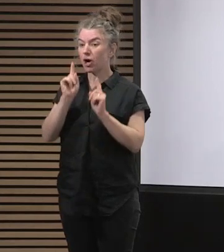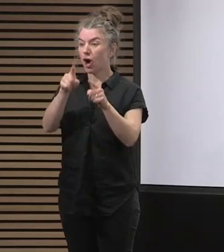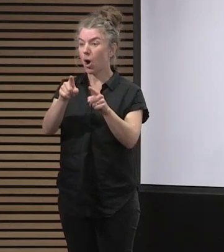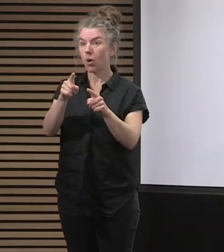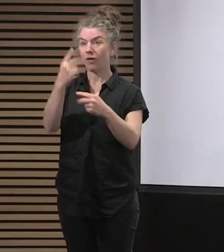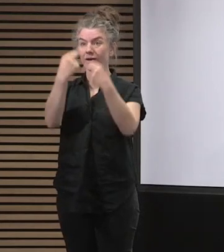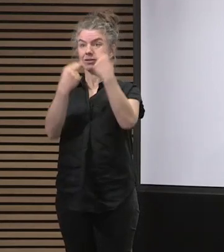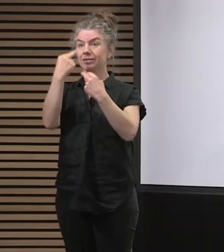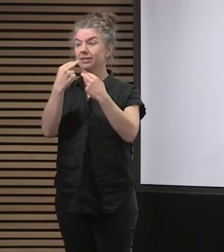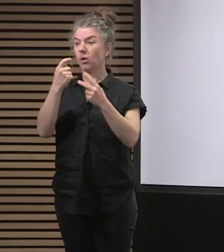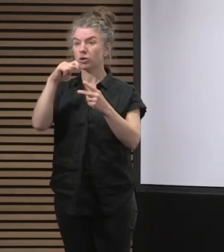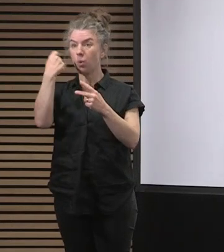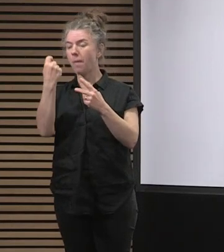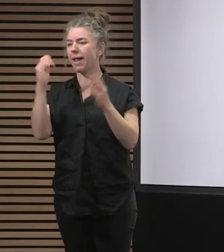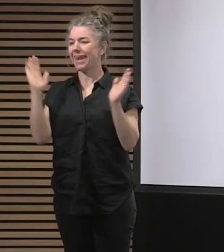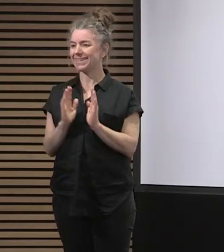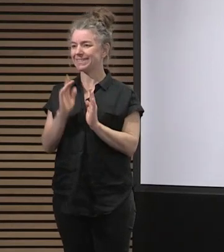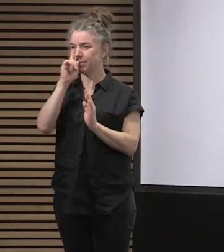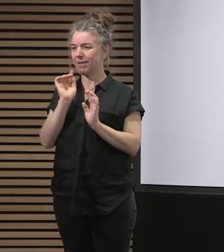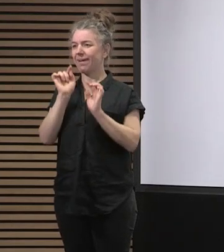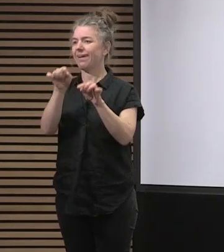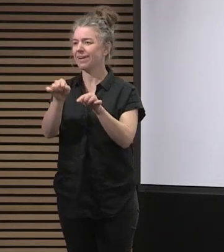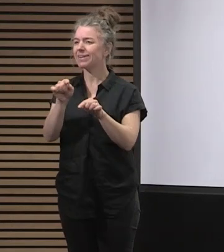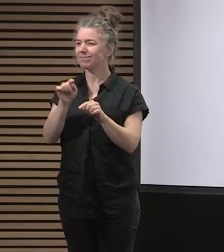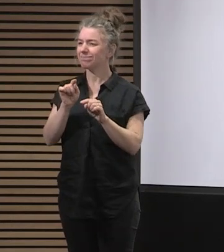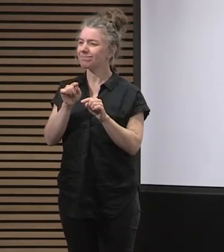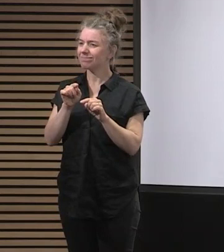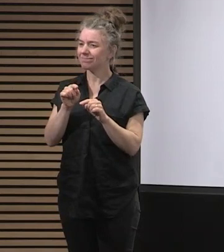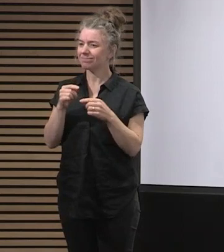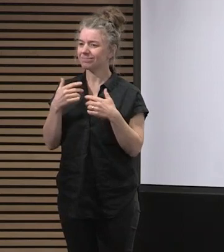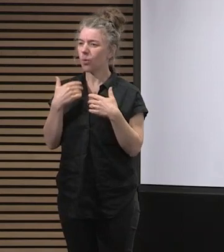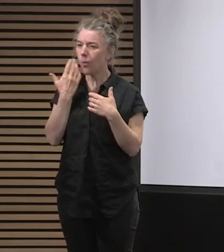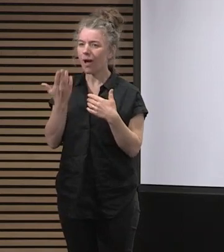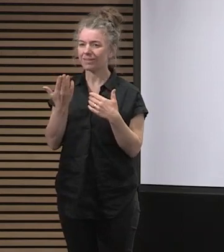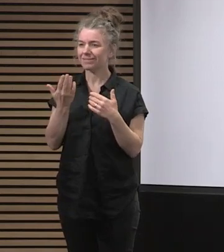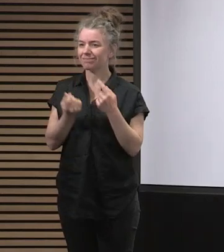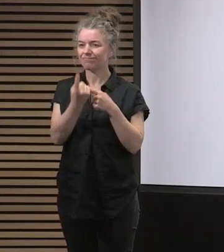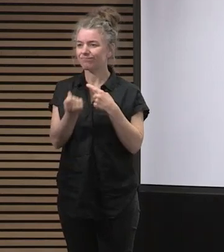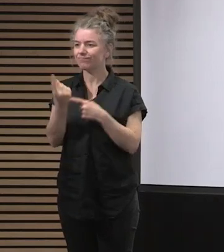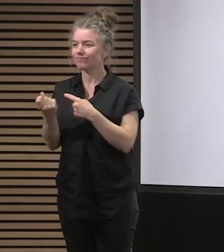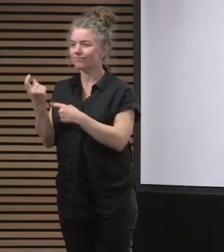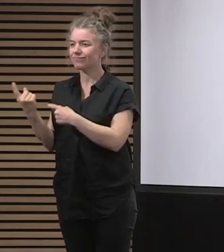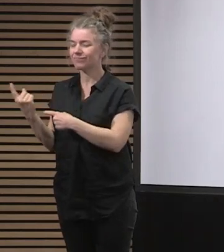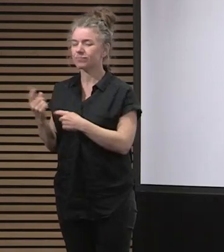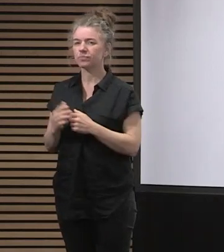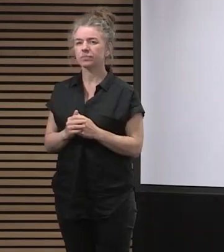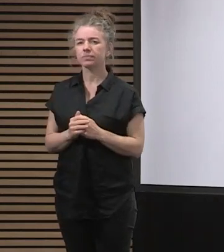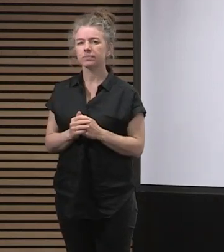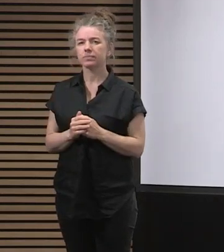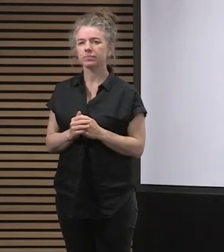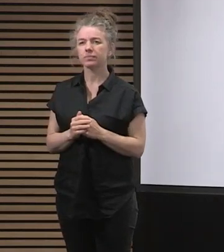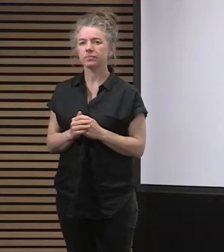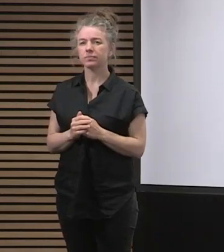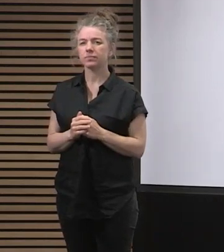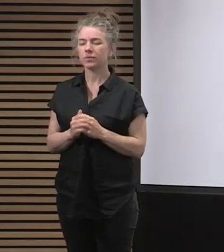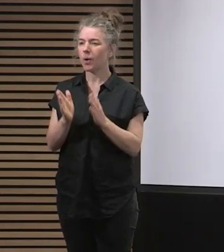for swabbing. This is a typical pattern in our healthcare system. Generally, there's lower level of